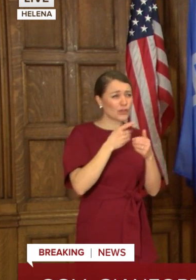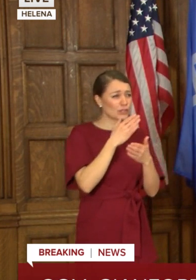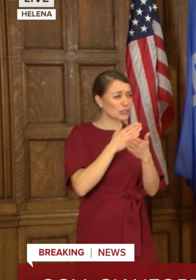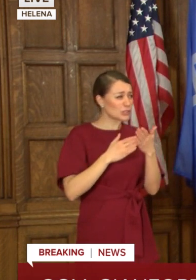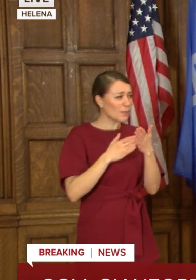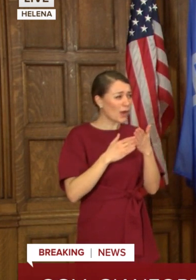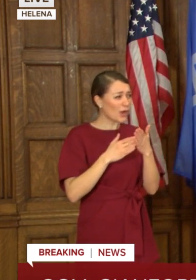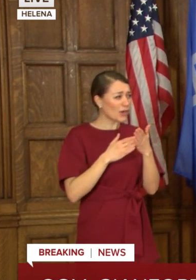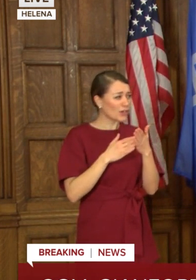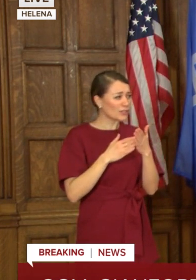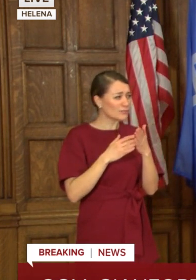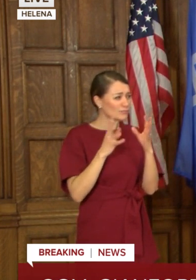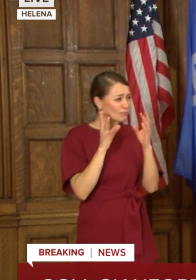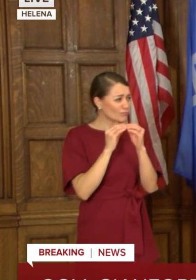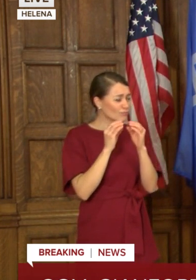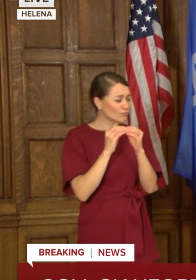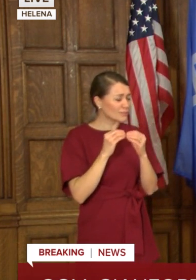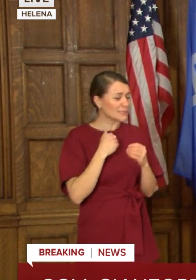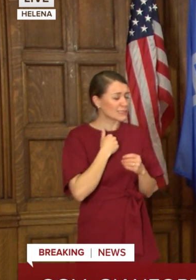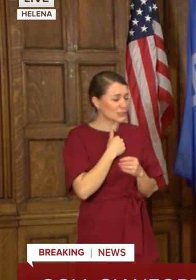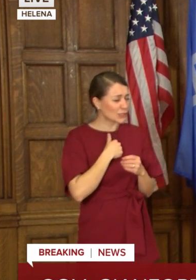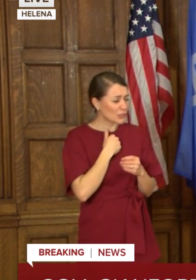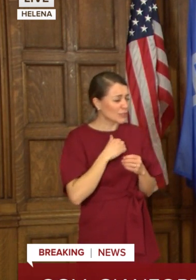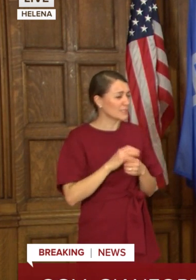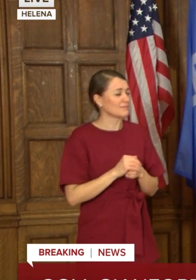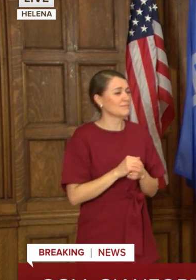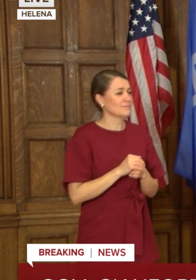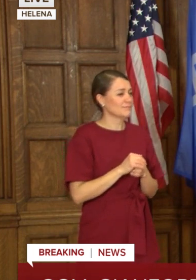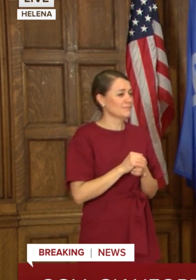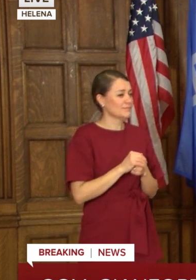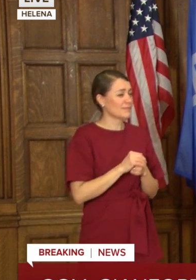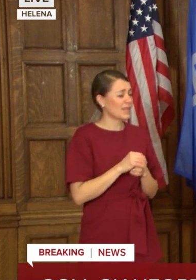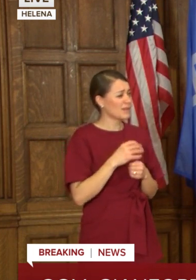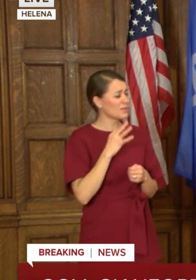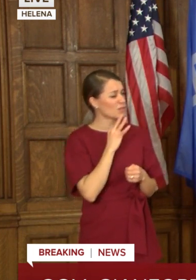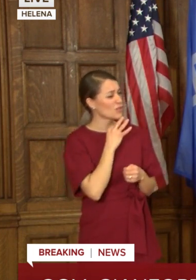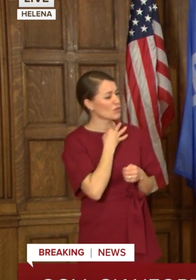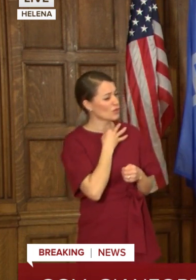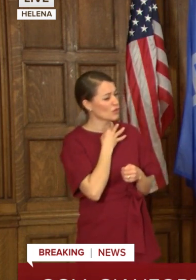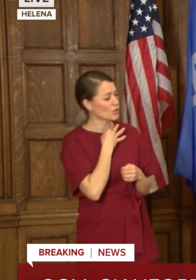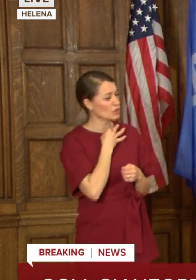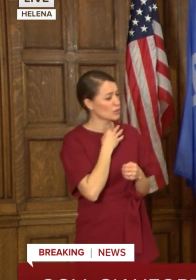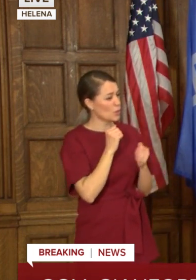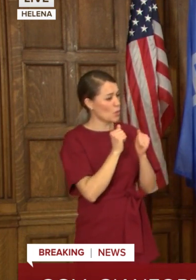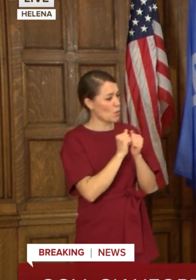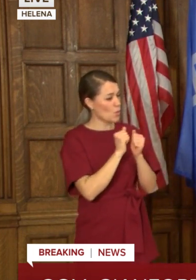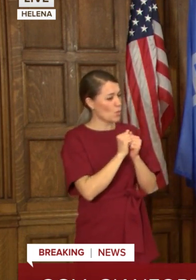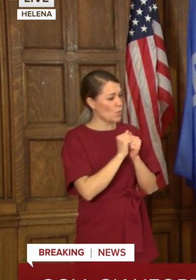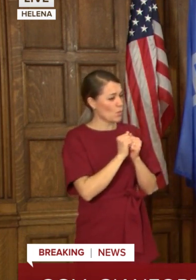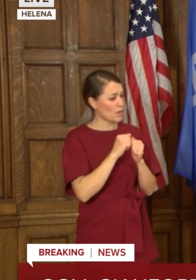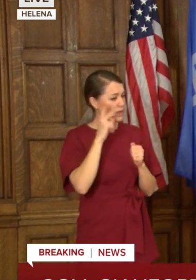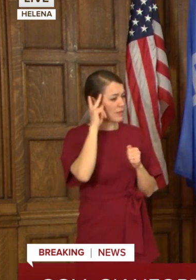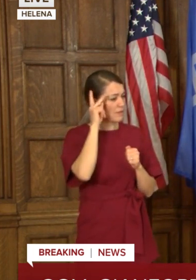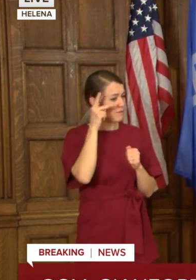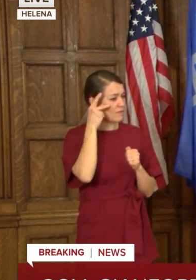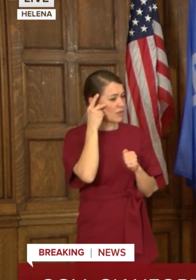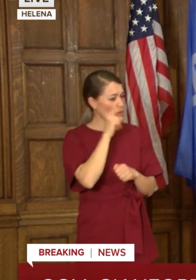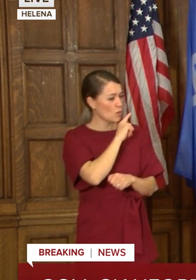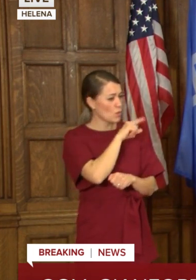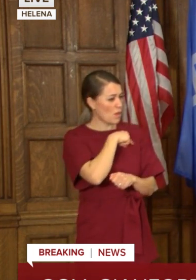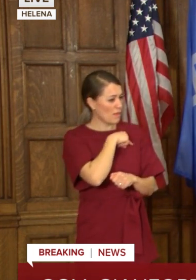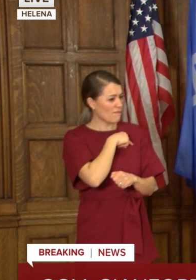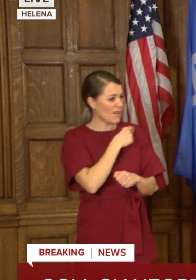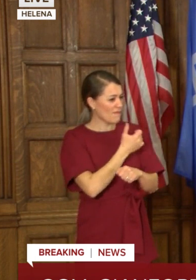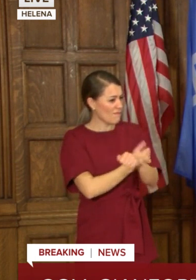phone call, but if I missed this, I apologize. But I'm wondering, with the Federal Qualified Health Center COVID-19 vaccine program and